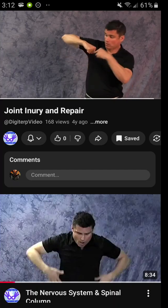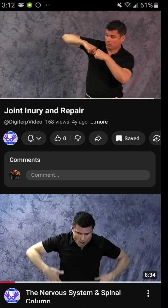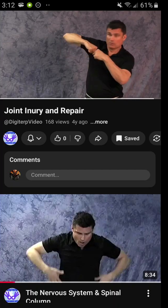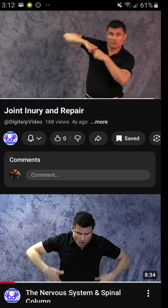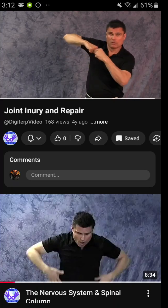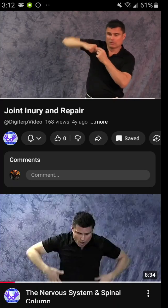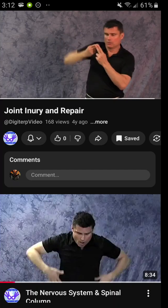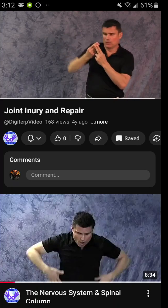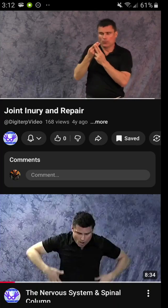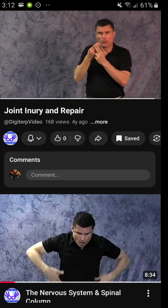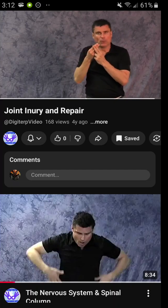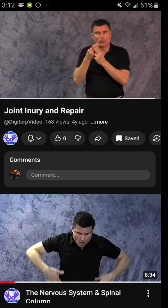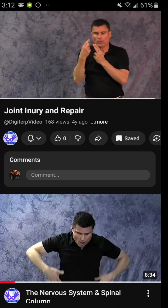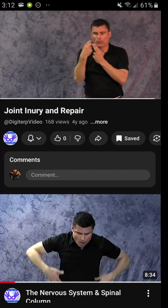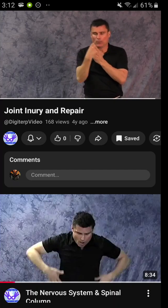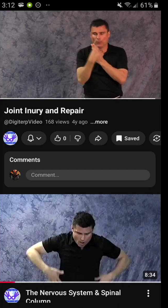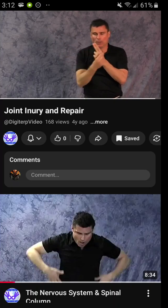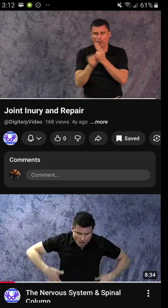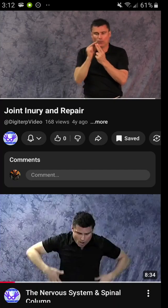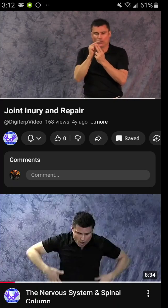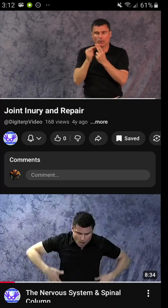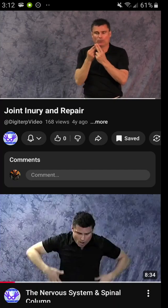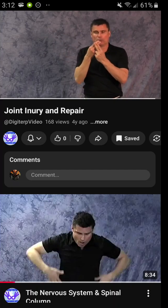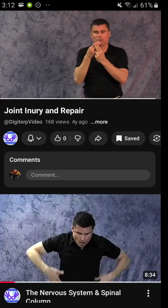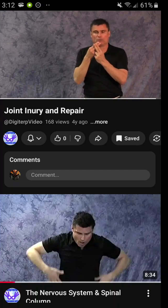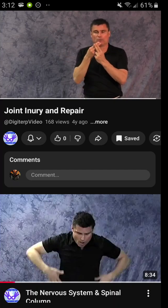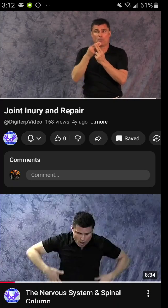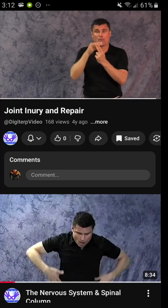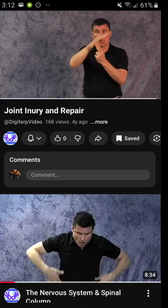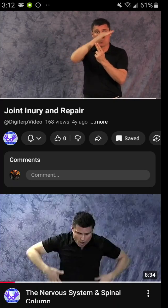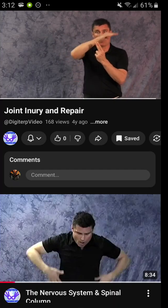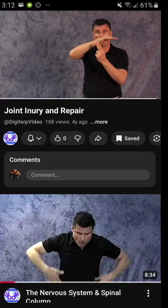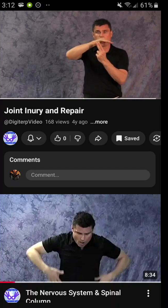then you can provide